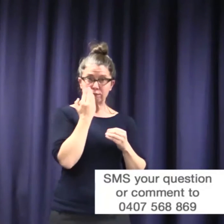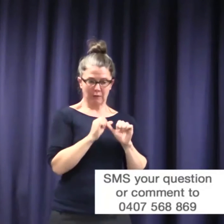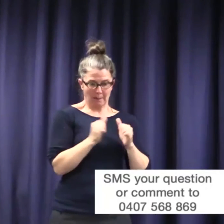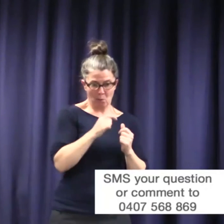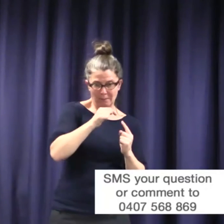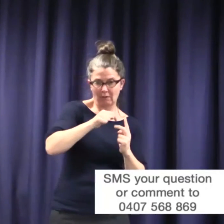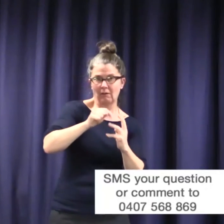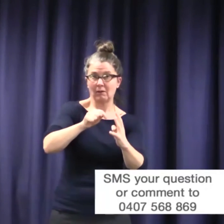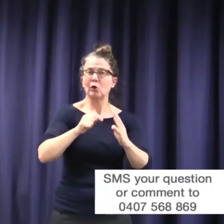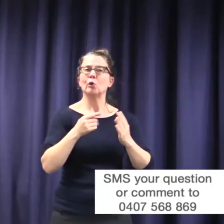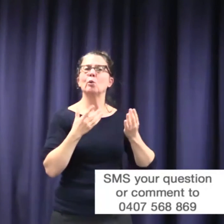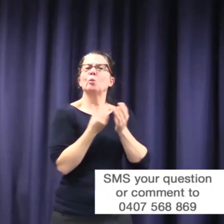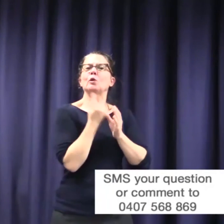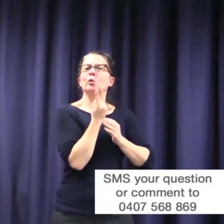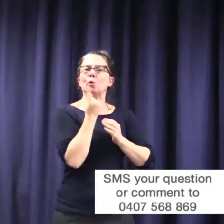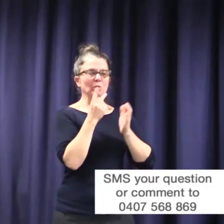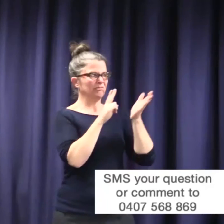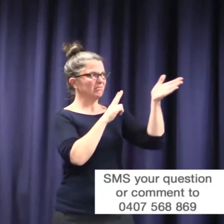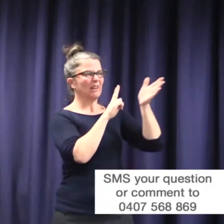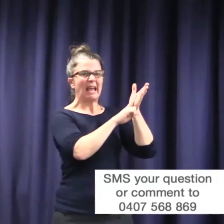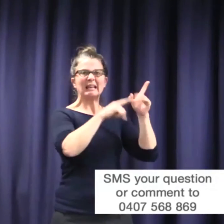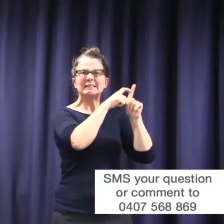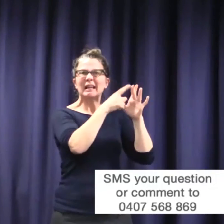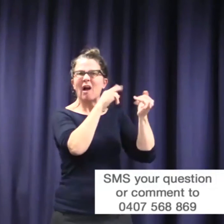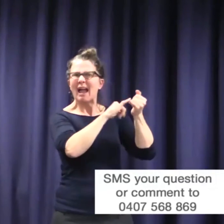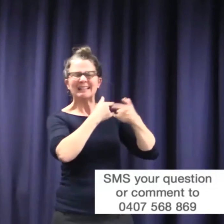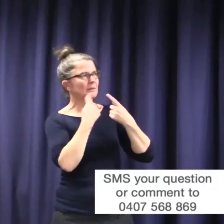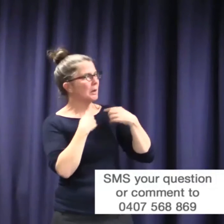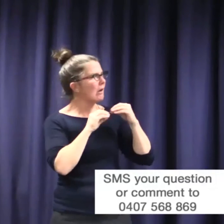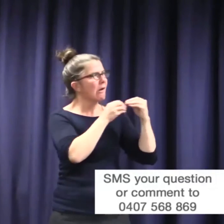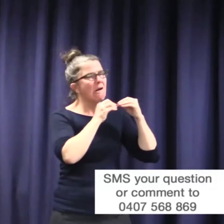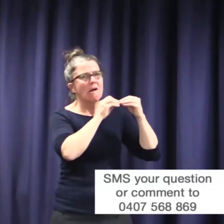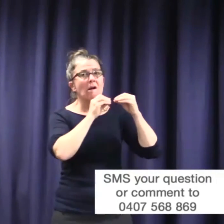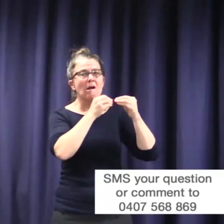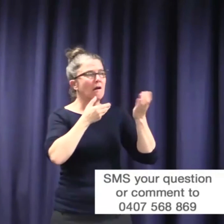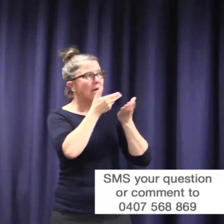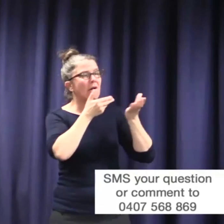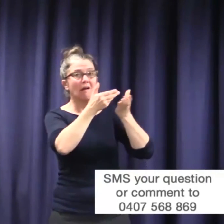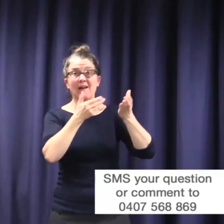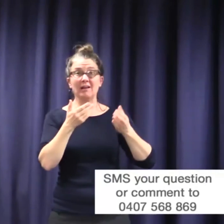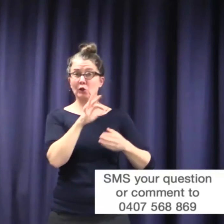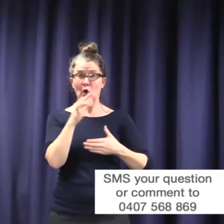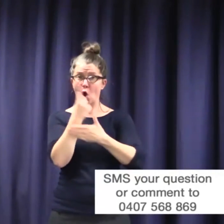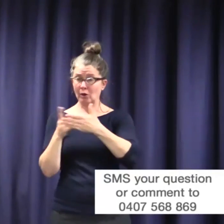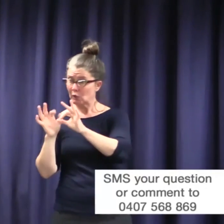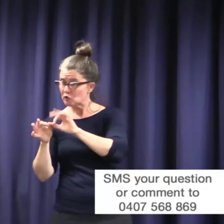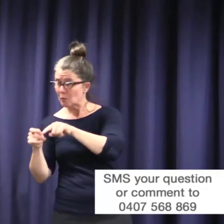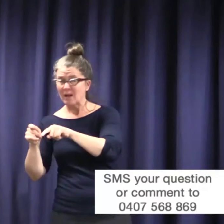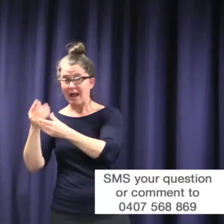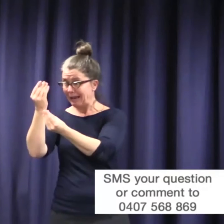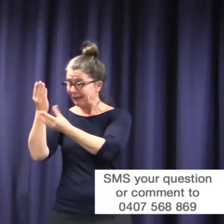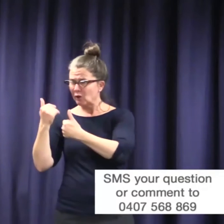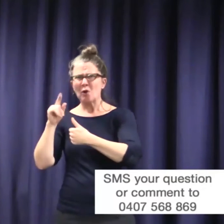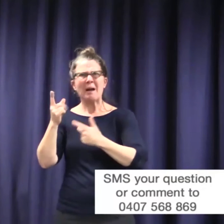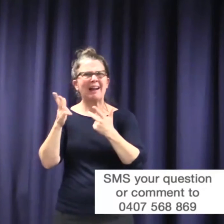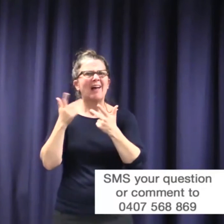is a controversial area, and not only for interpreters, but it's been raised by many other service types as well in regional